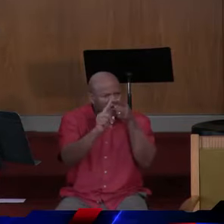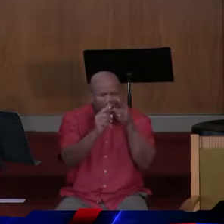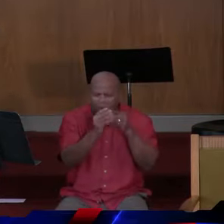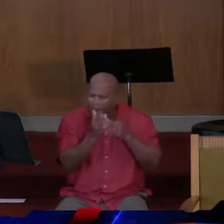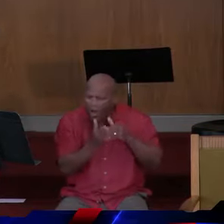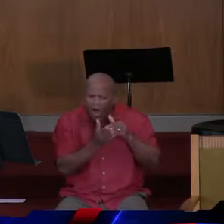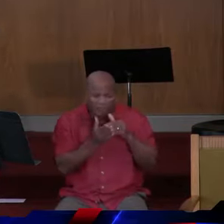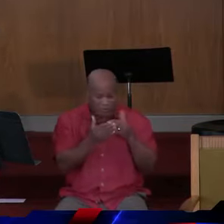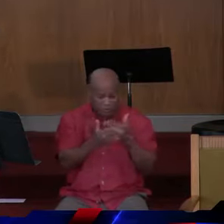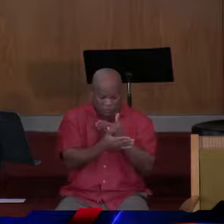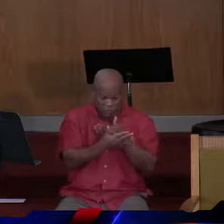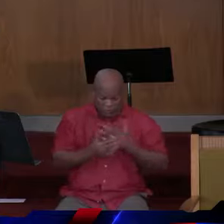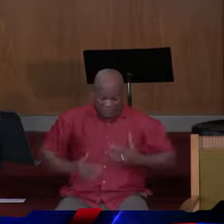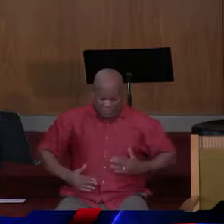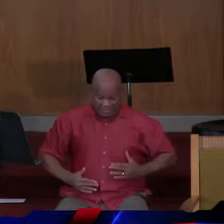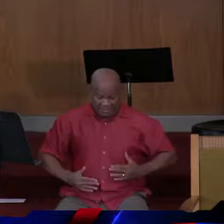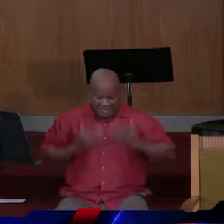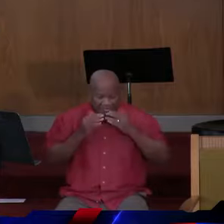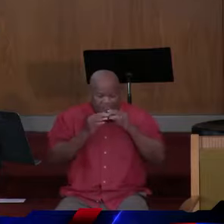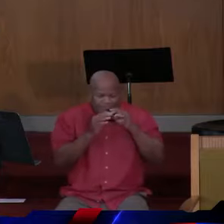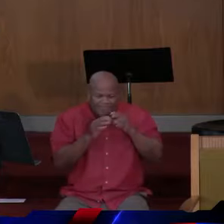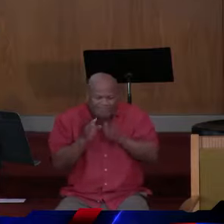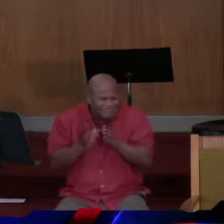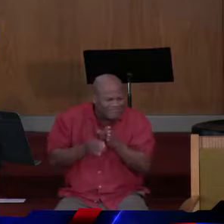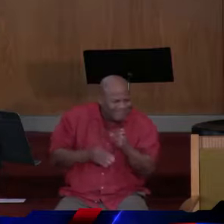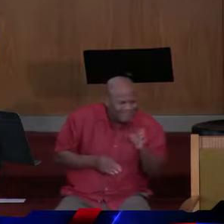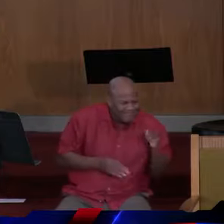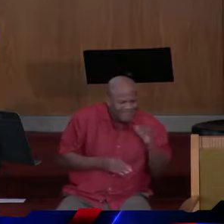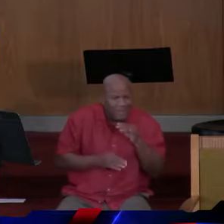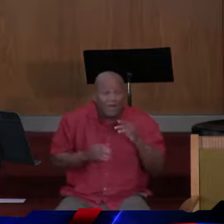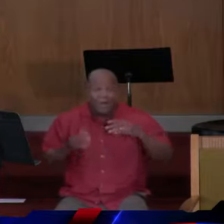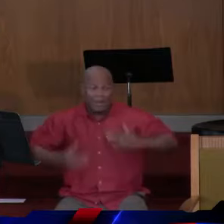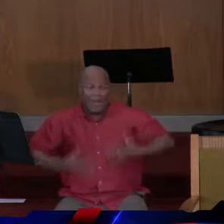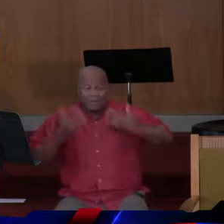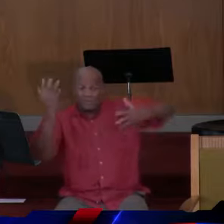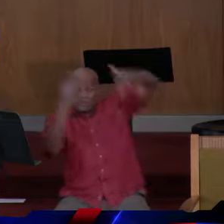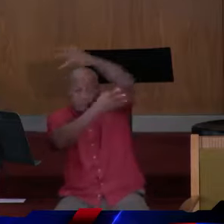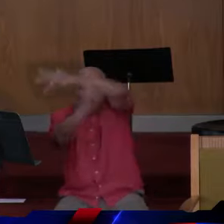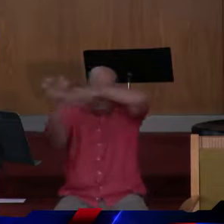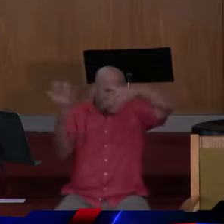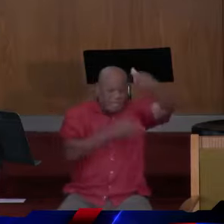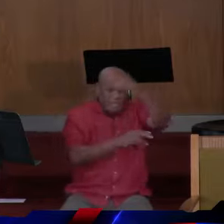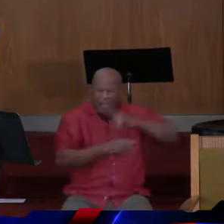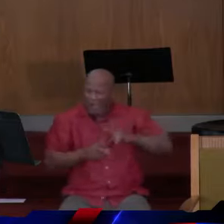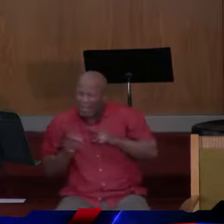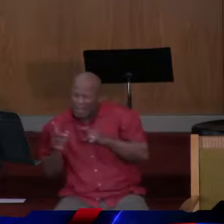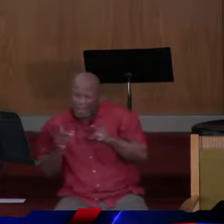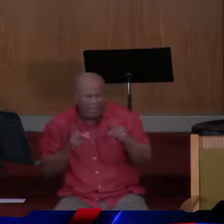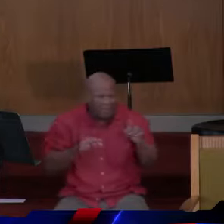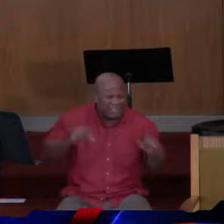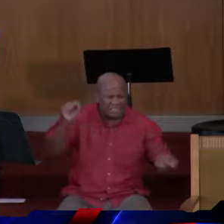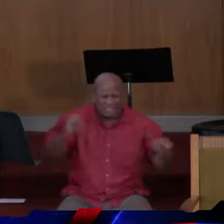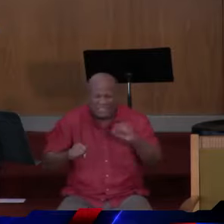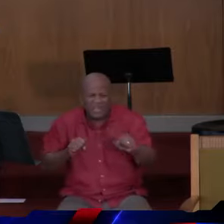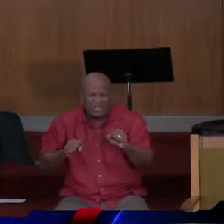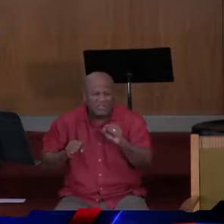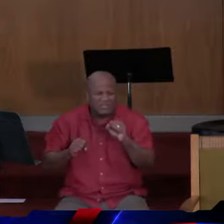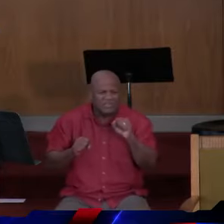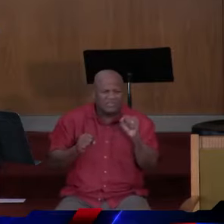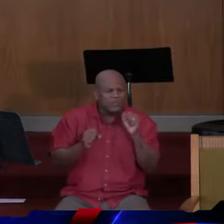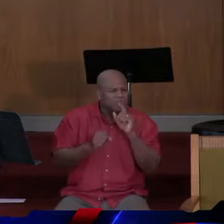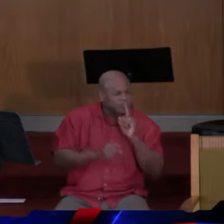the newness of life, the storms of life around us can make us doubt the assurance that Christ gives